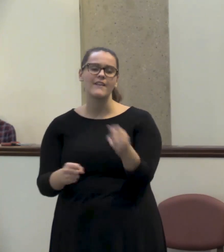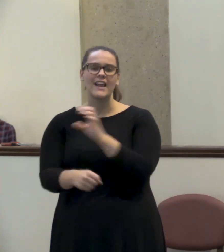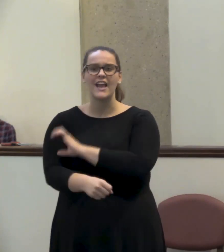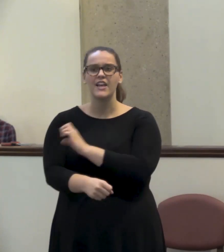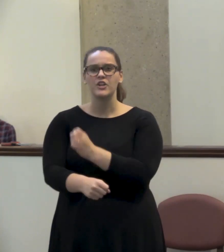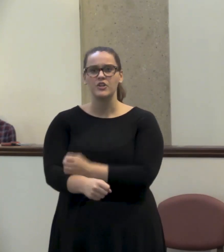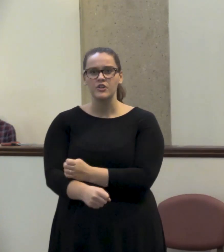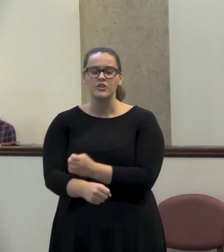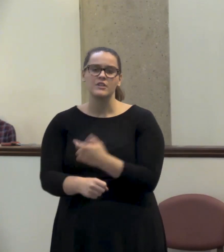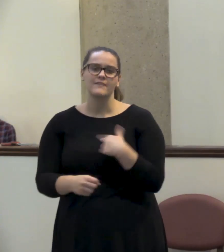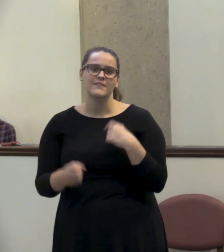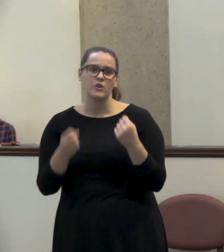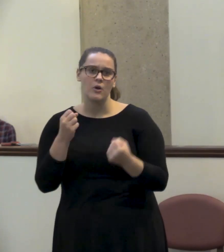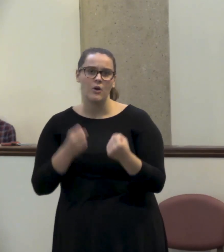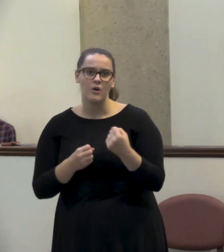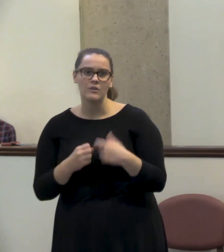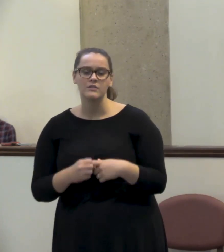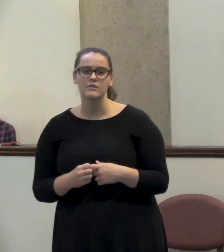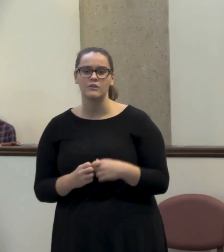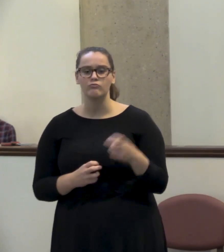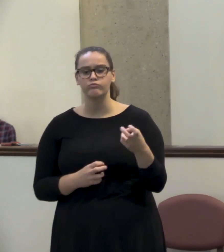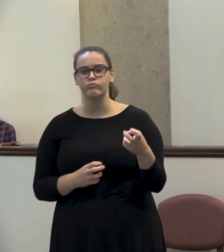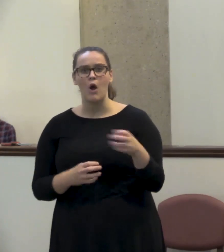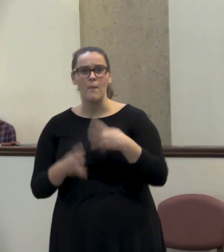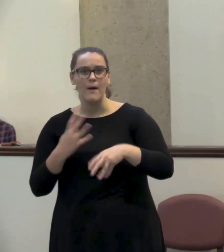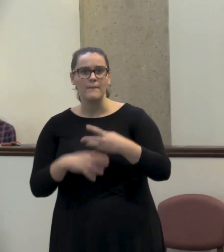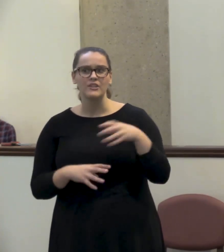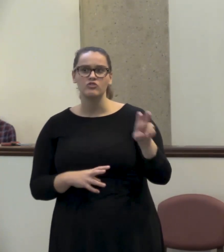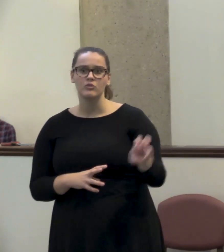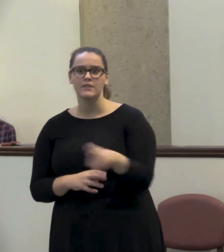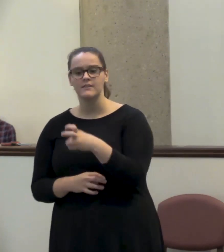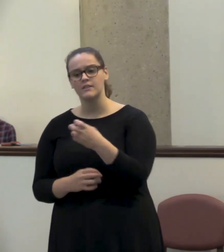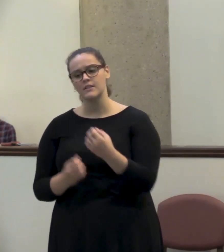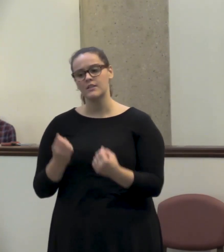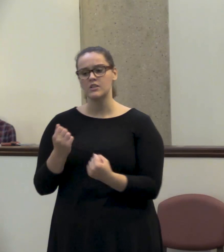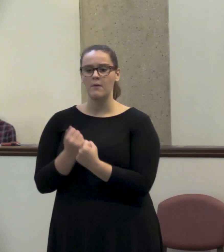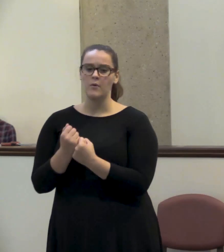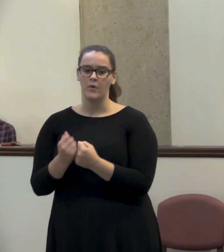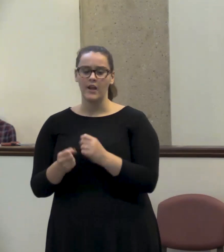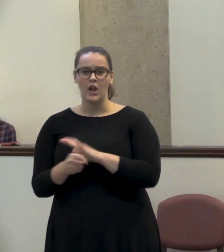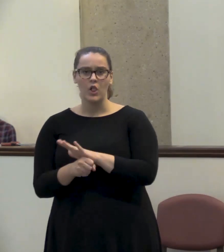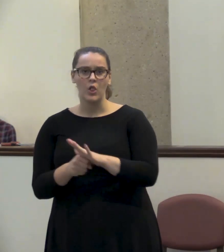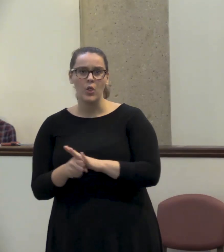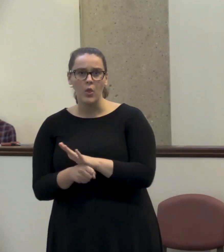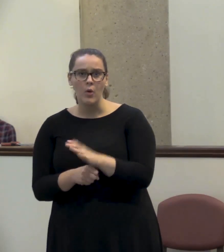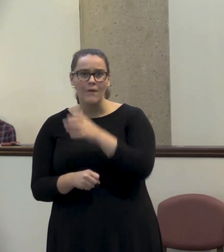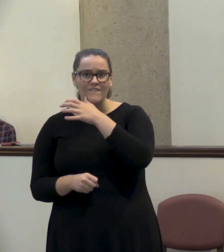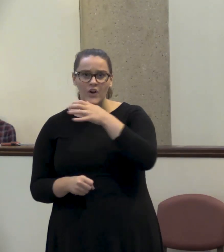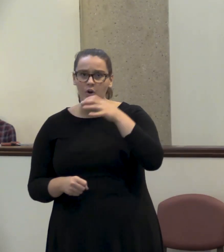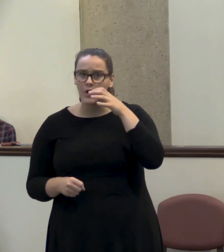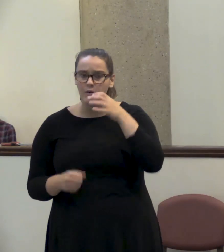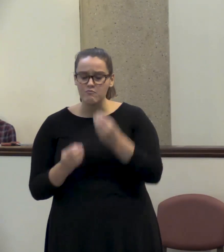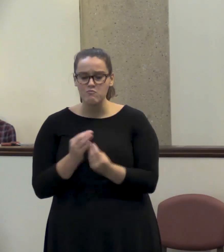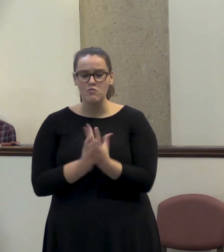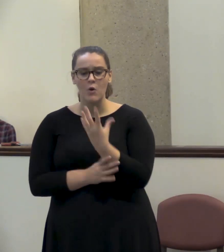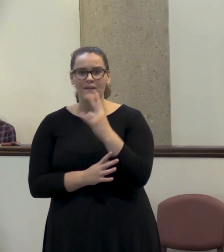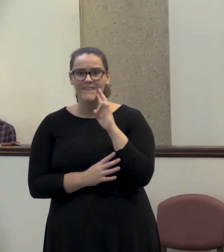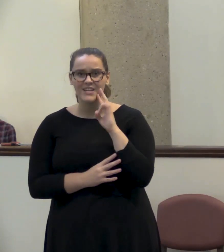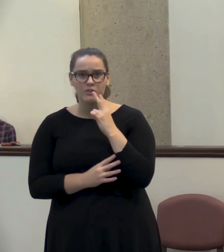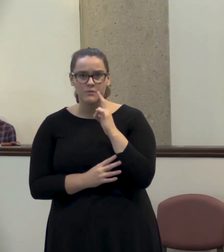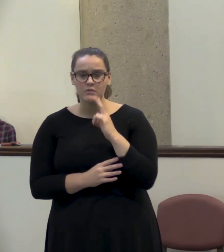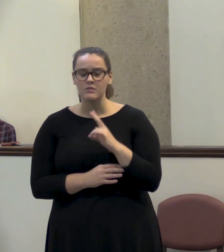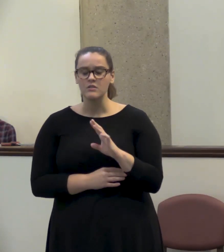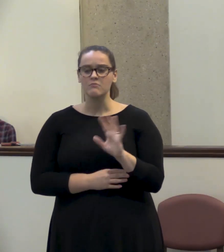taking public transportation. It goes beyond supporting local farms or growing our own vegetables. A profound